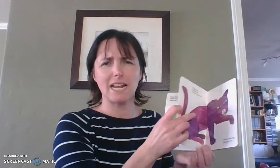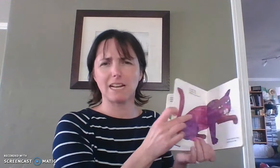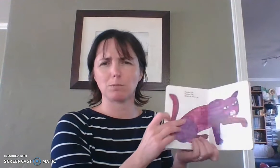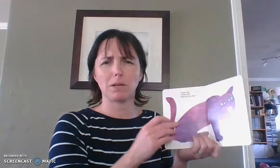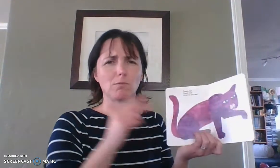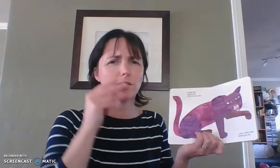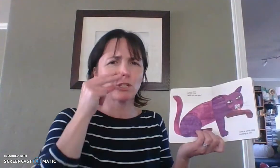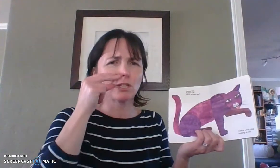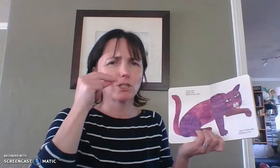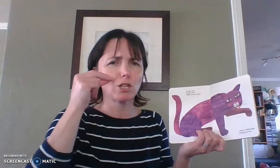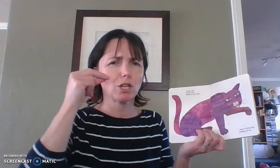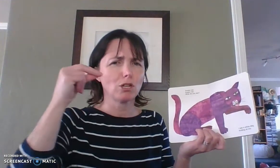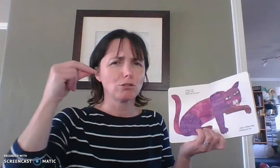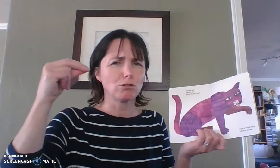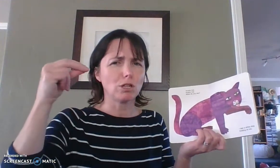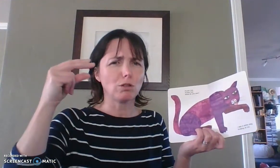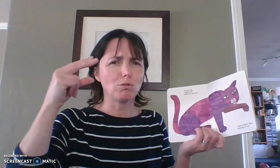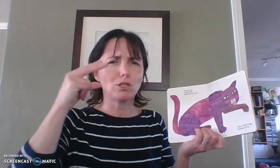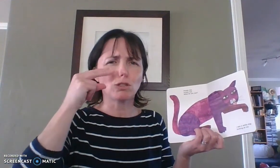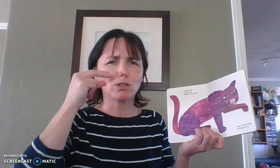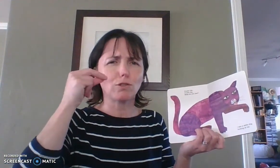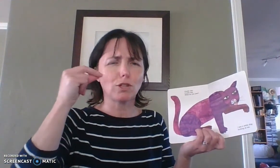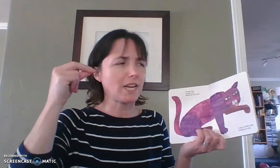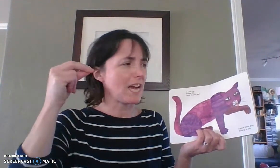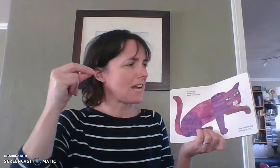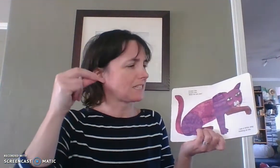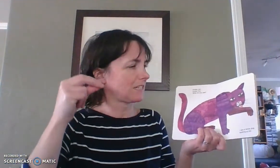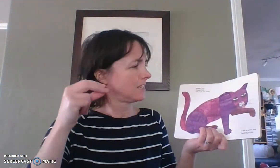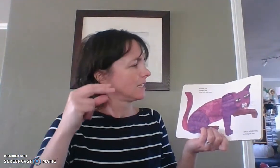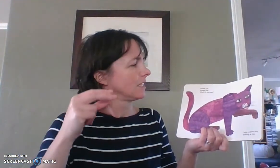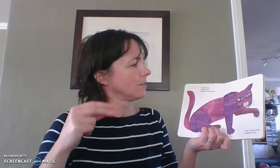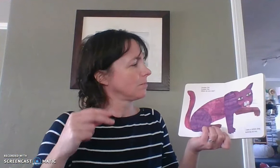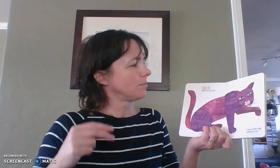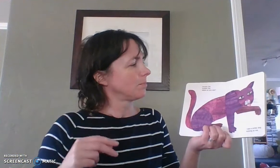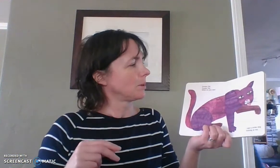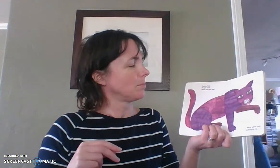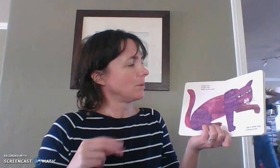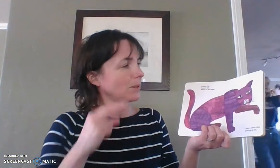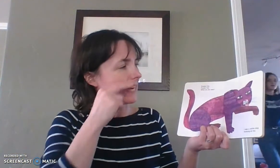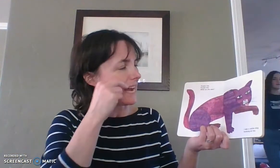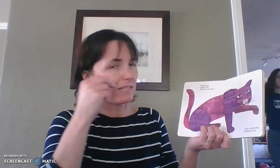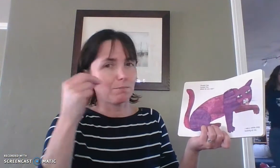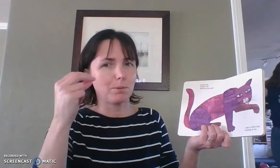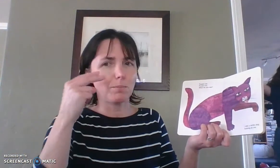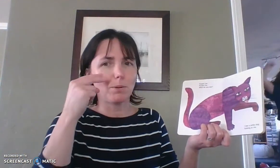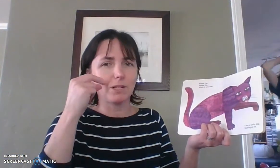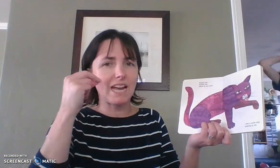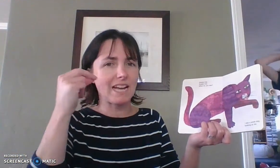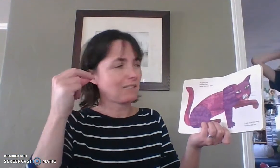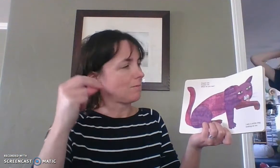has big whiskers. So get the whiskers for the cat. Purple cat,